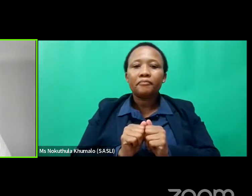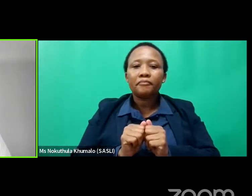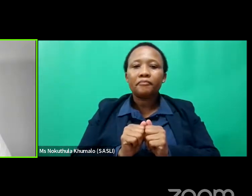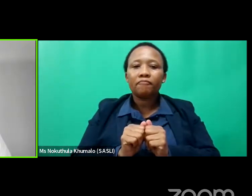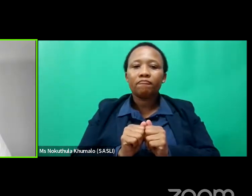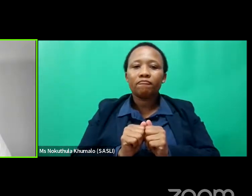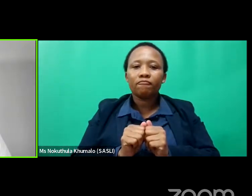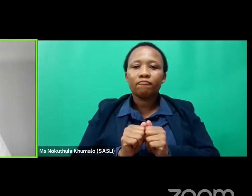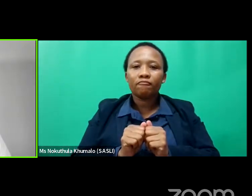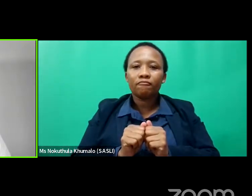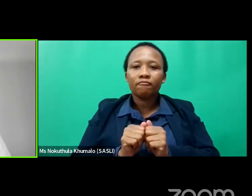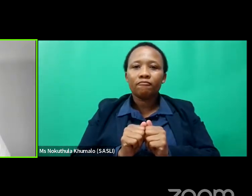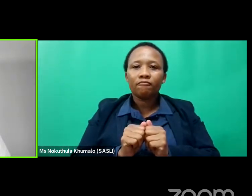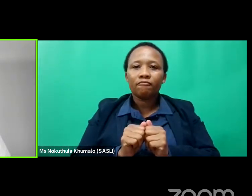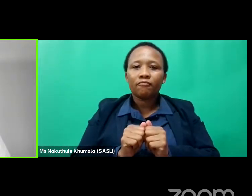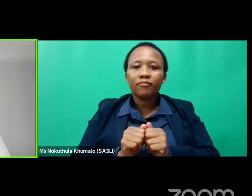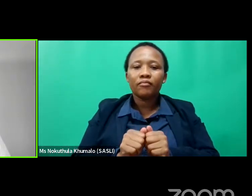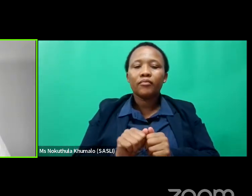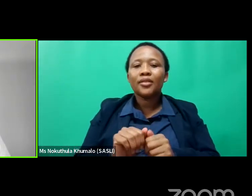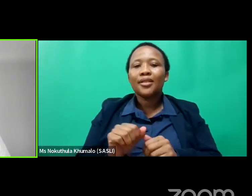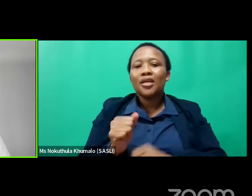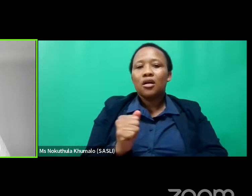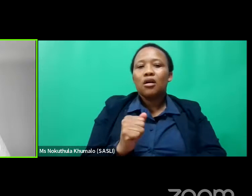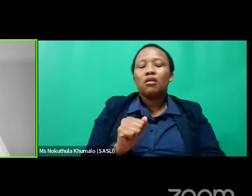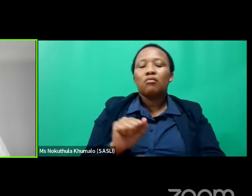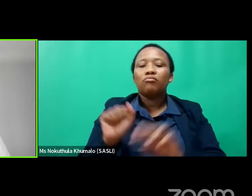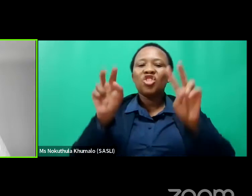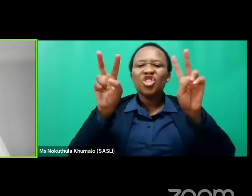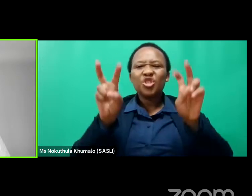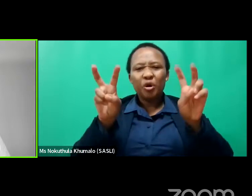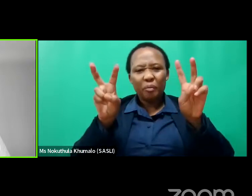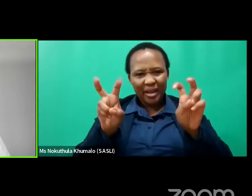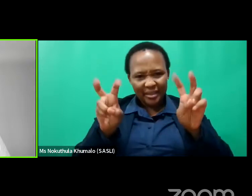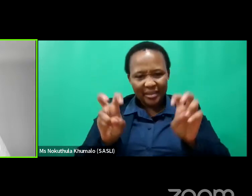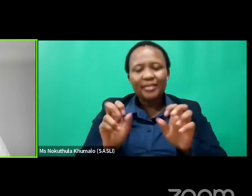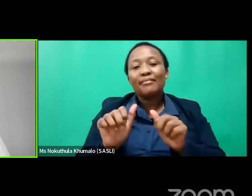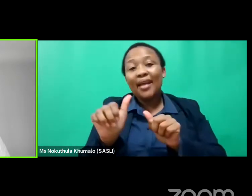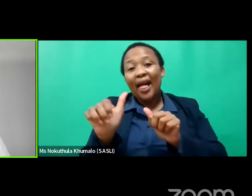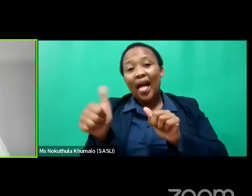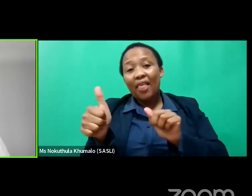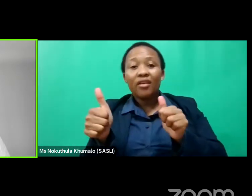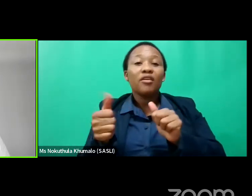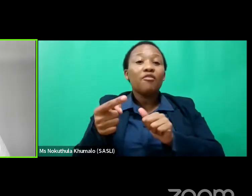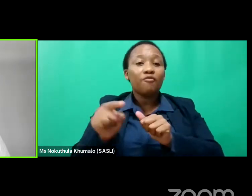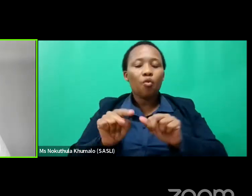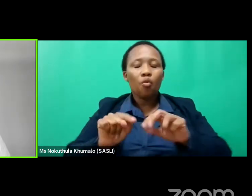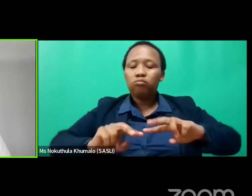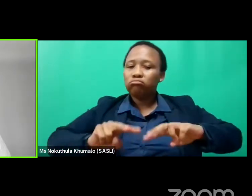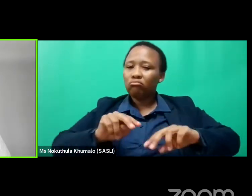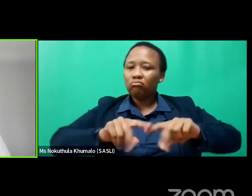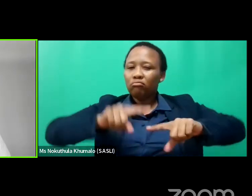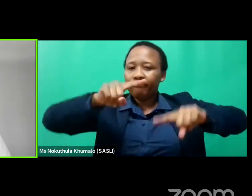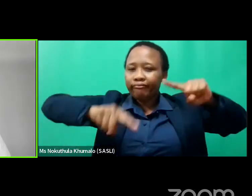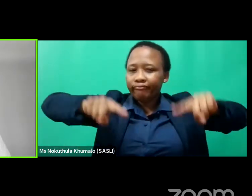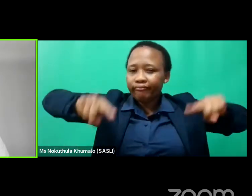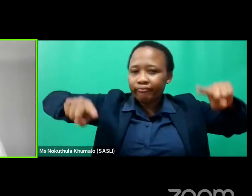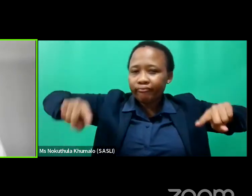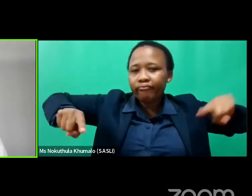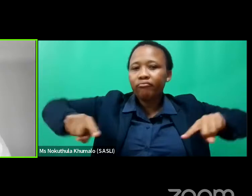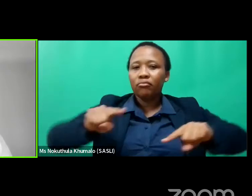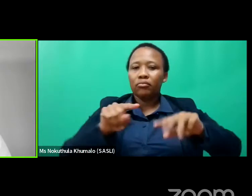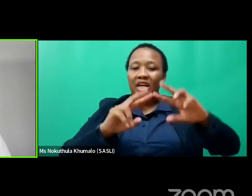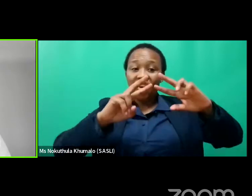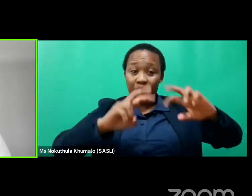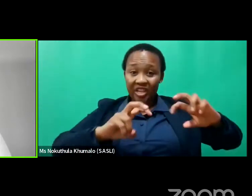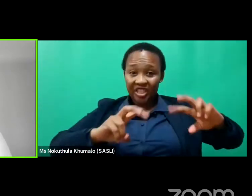and other related topics from various researchers across the sector. We shall also